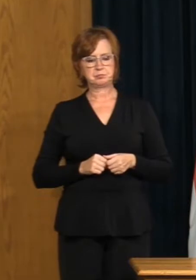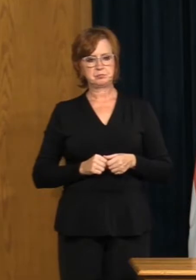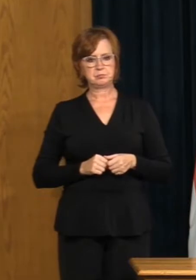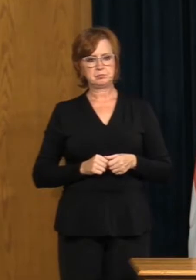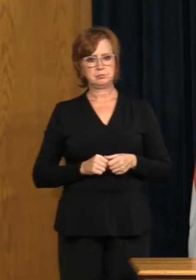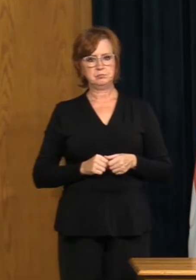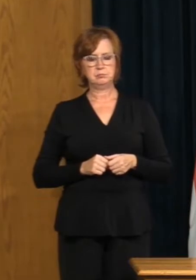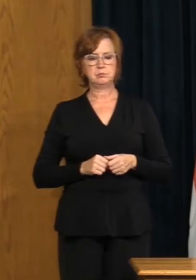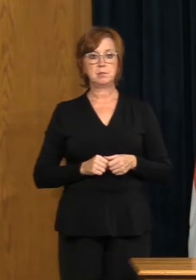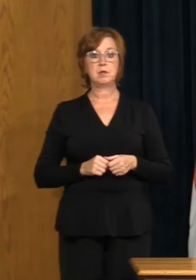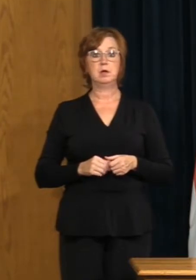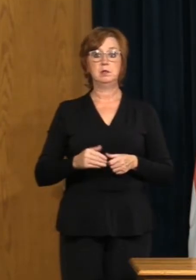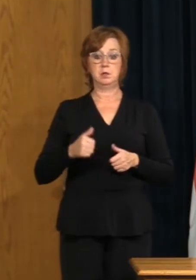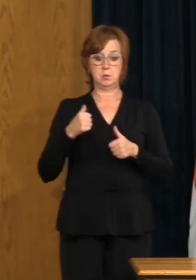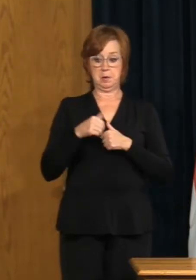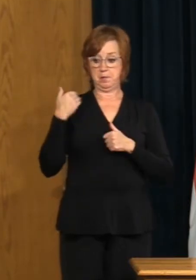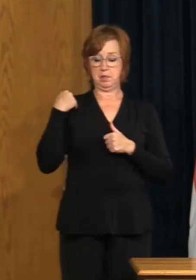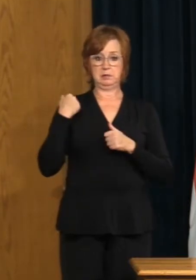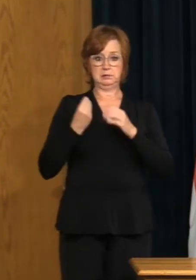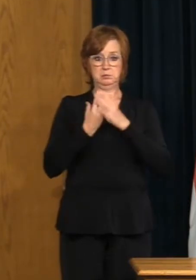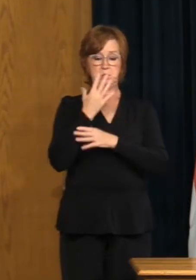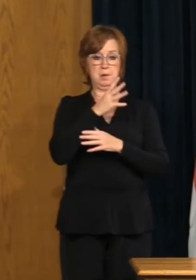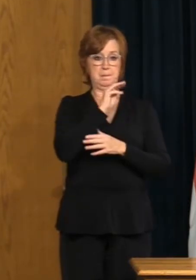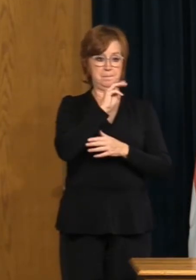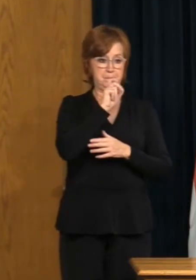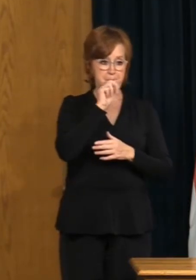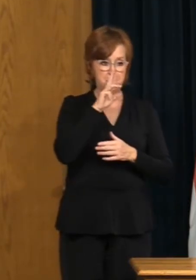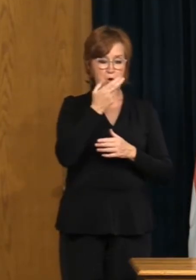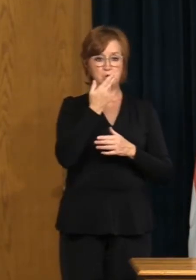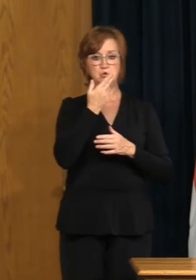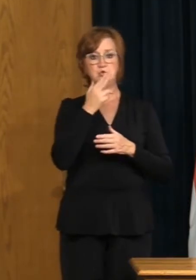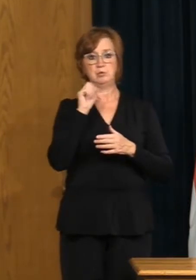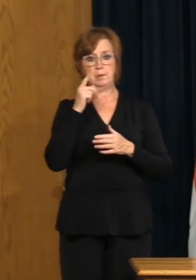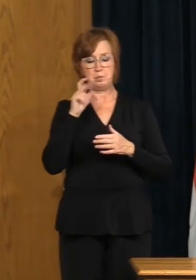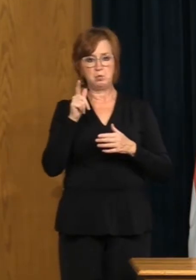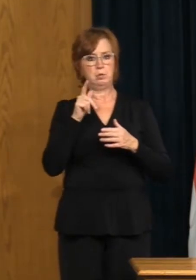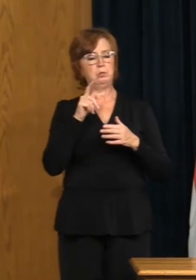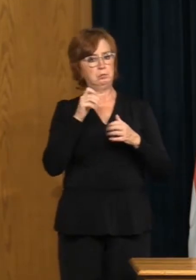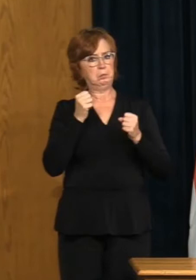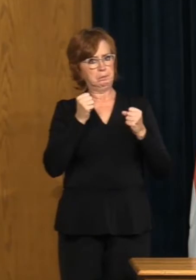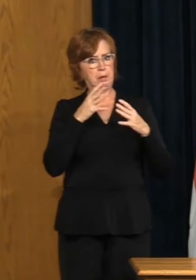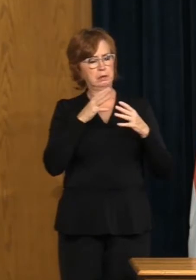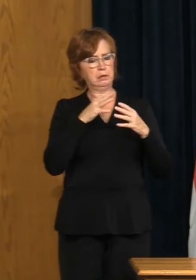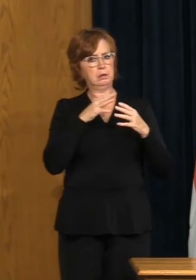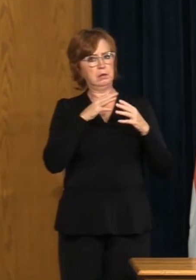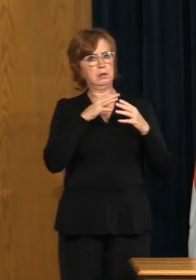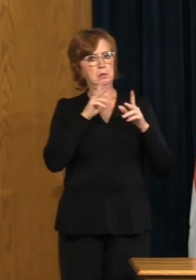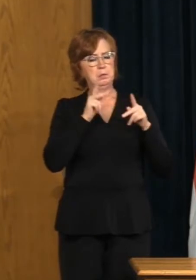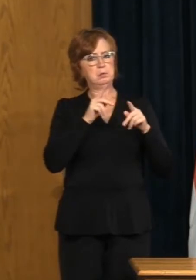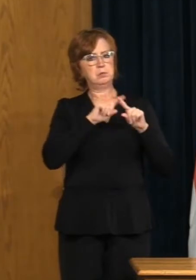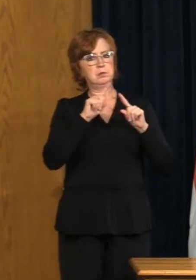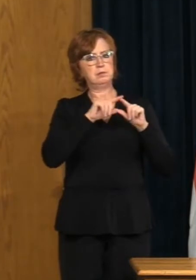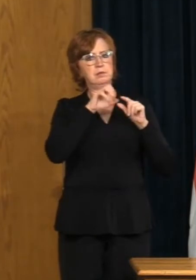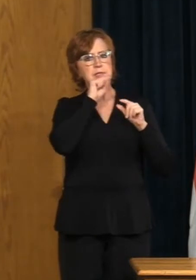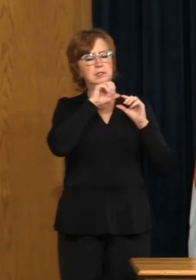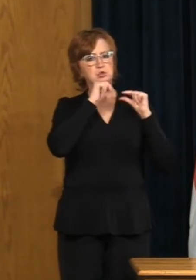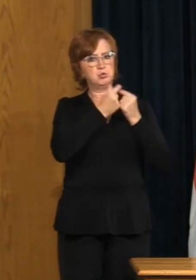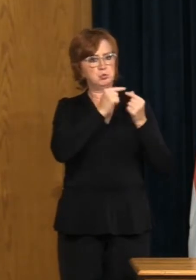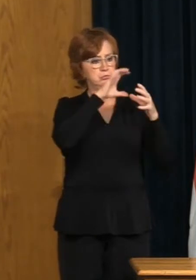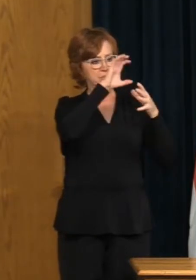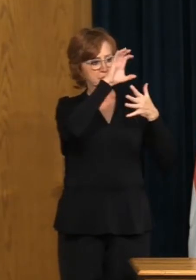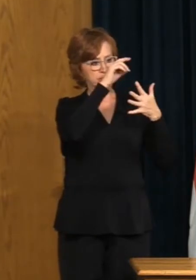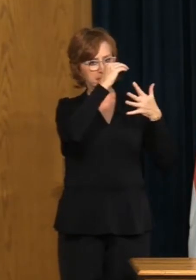in March, April, we did see cases across the entire age range. And again, that was families coming back from international travel from